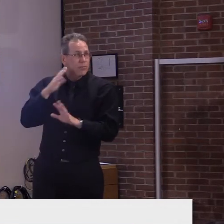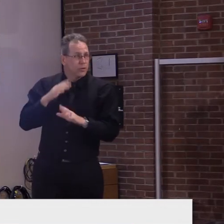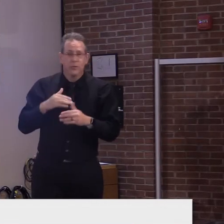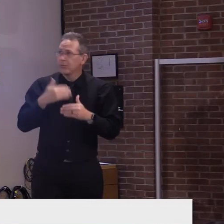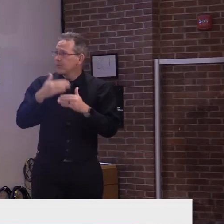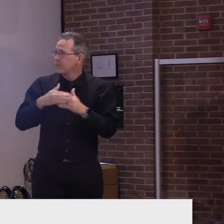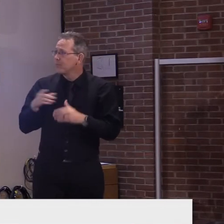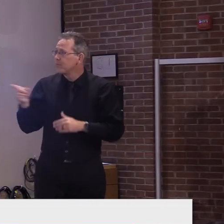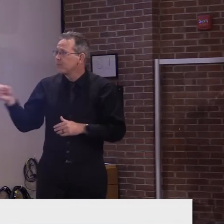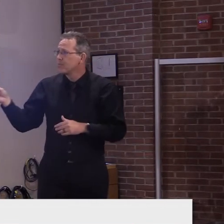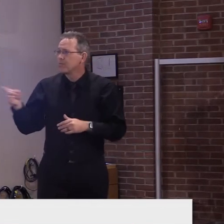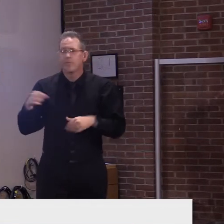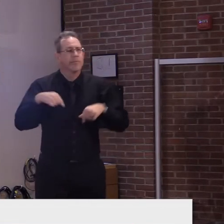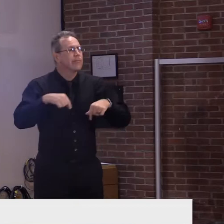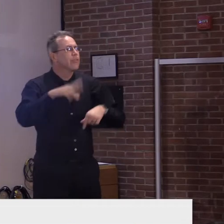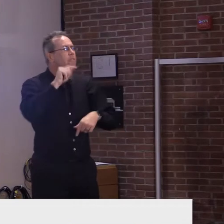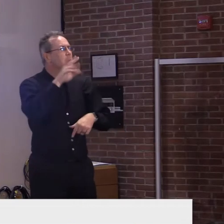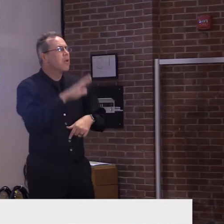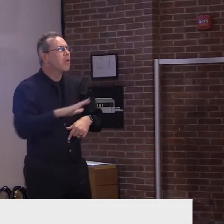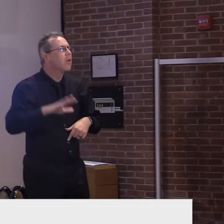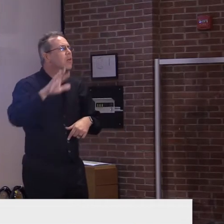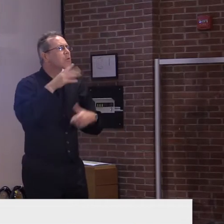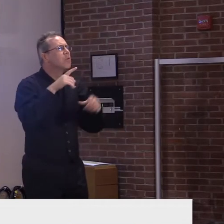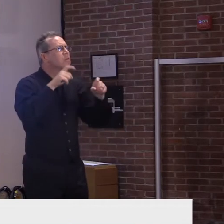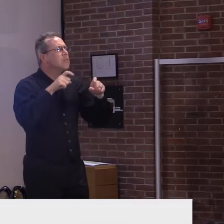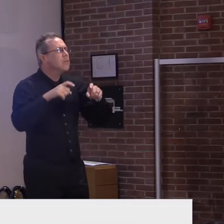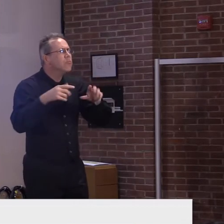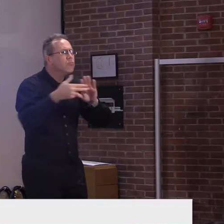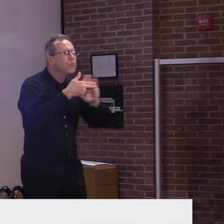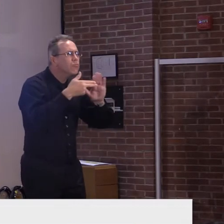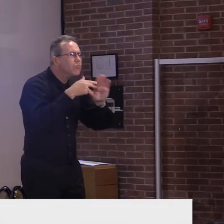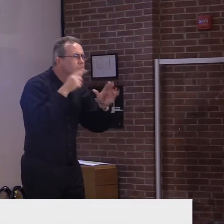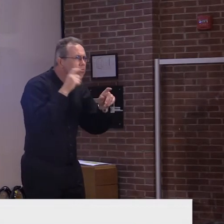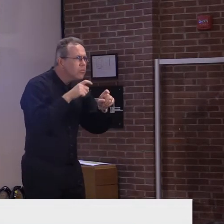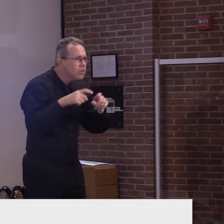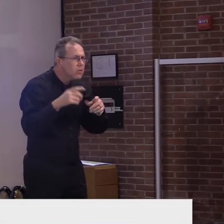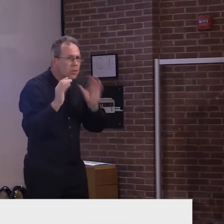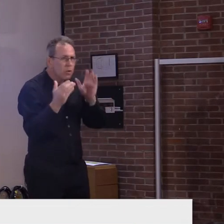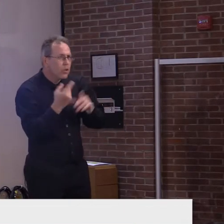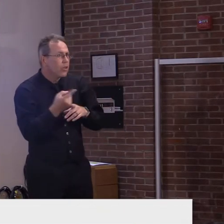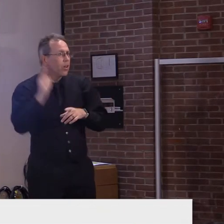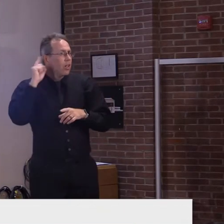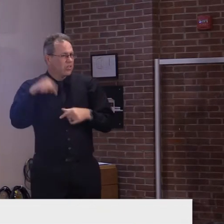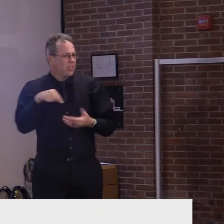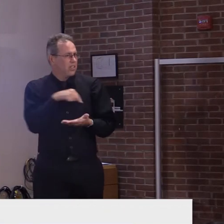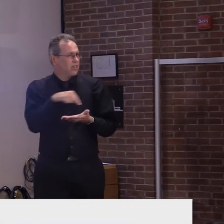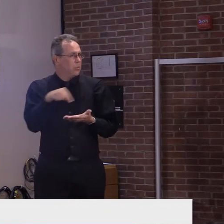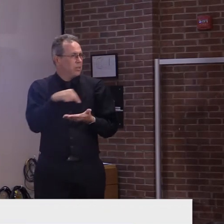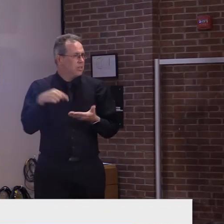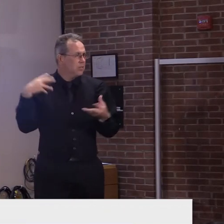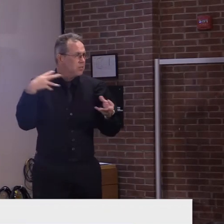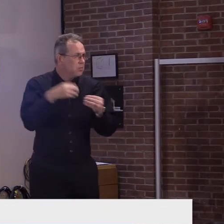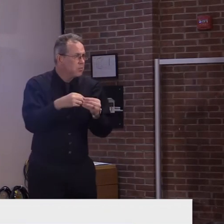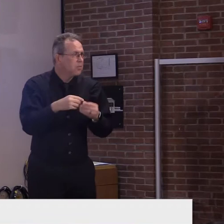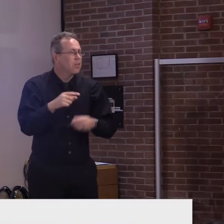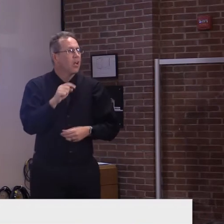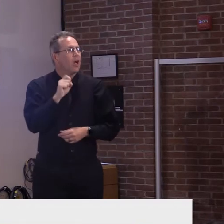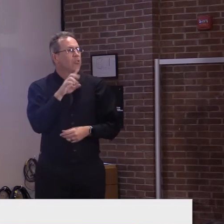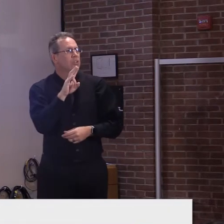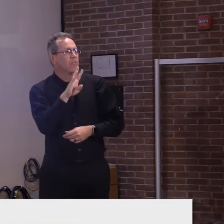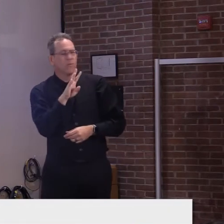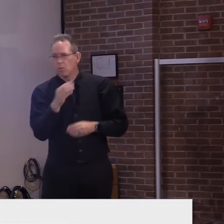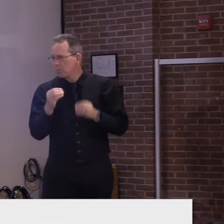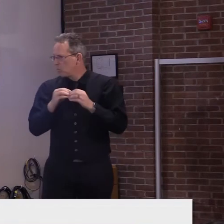had 174 more cases than last week. That was certainly an increase over the 40 that we saw the week